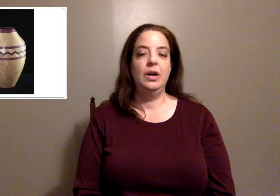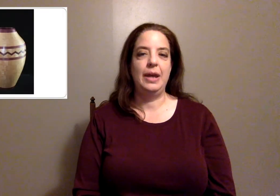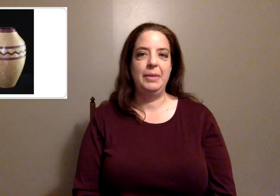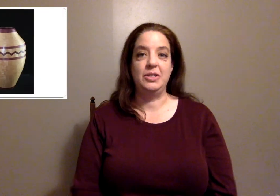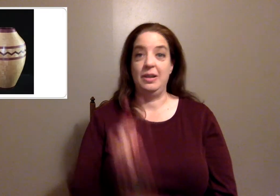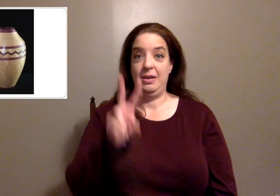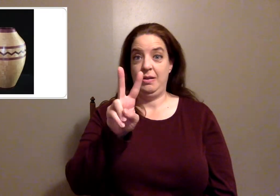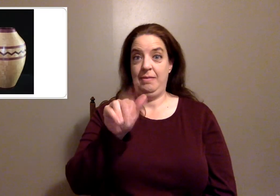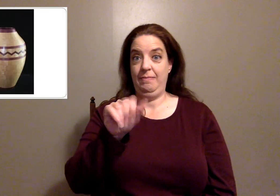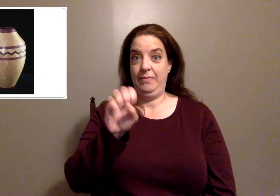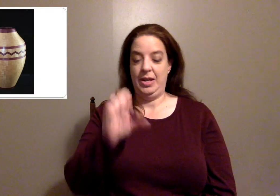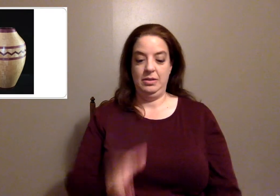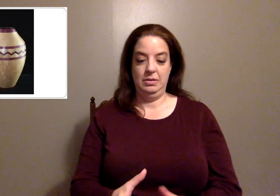Okay, my turn.